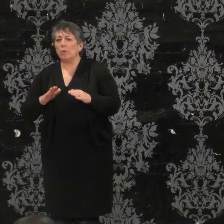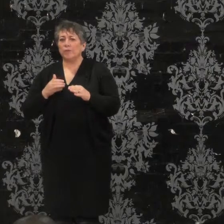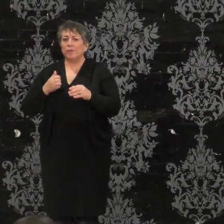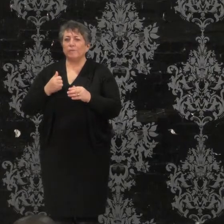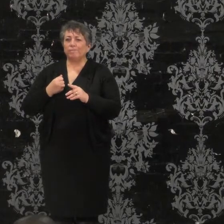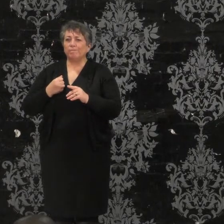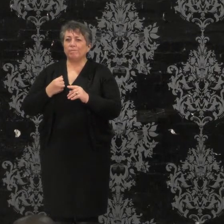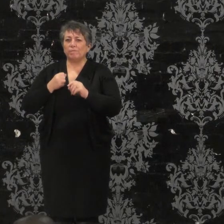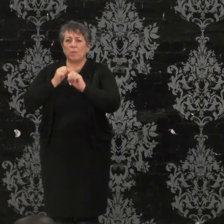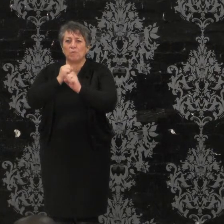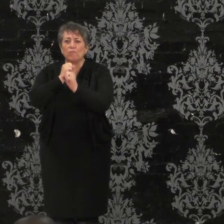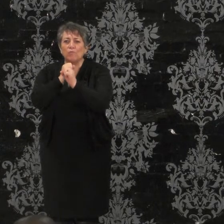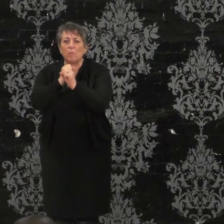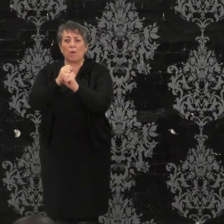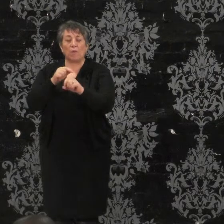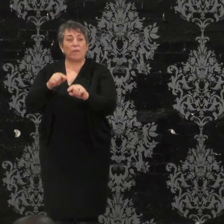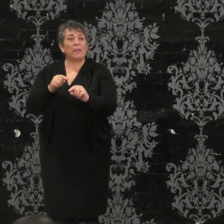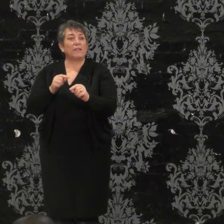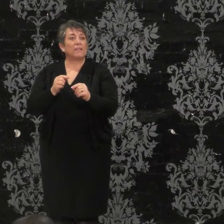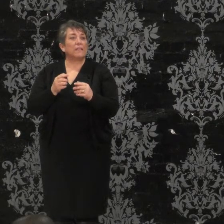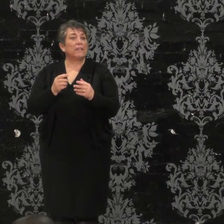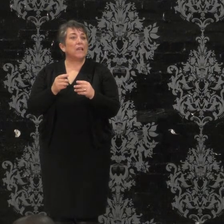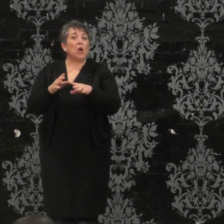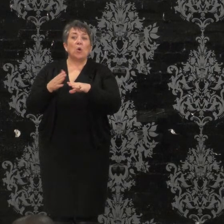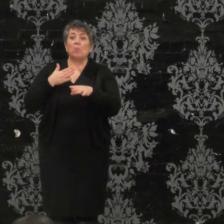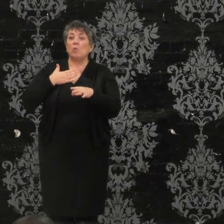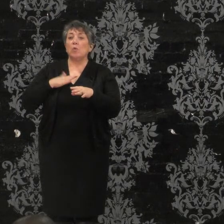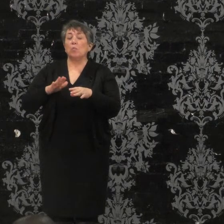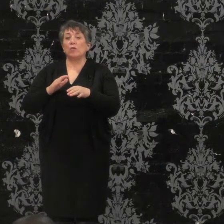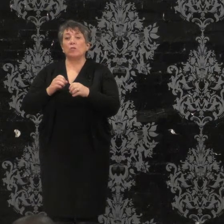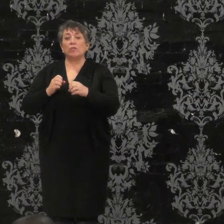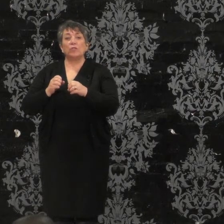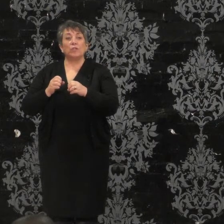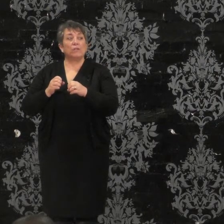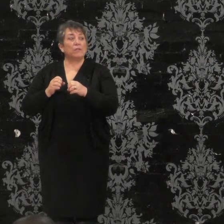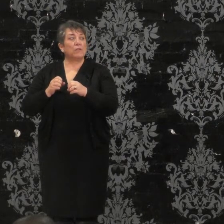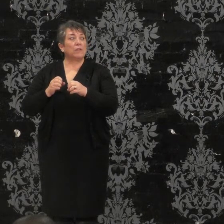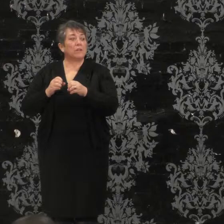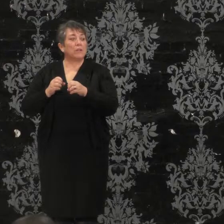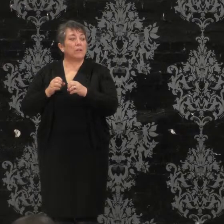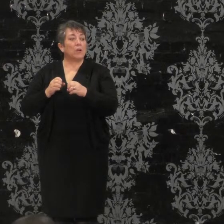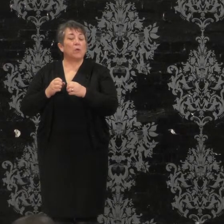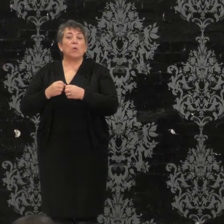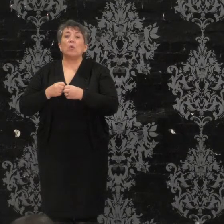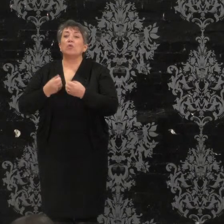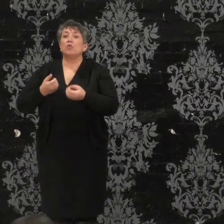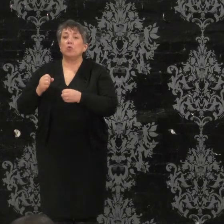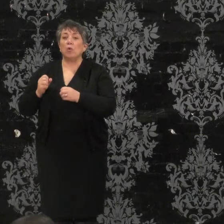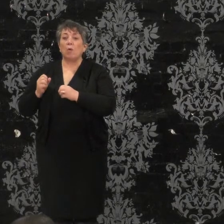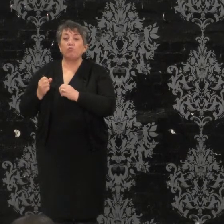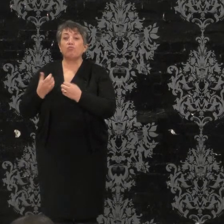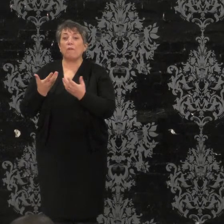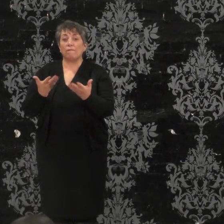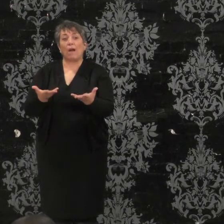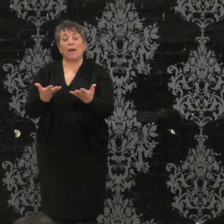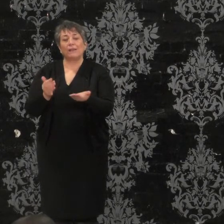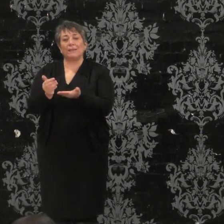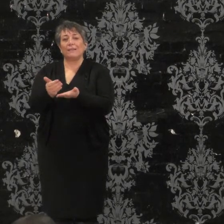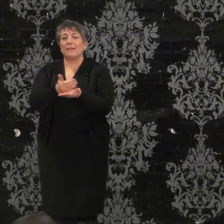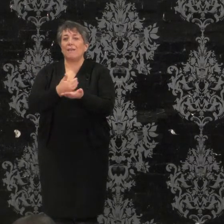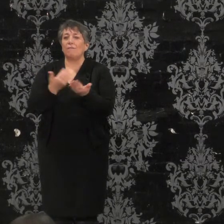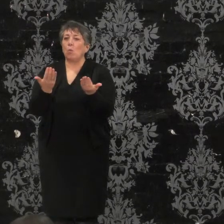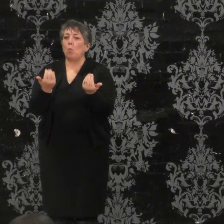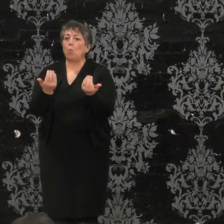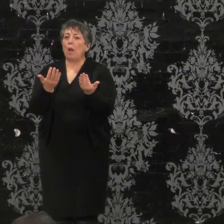of partners that we combine with, and what we try and do is provide both a safe and welcoming environment for people to come, but